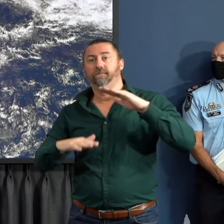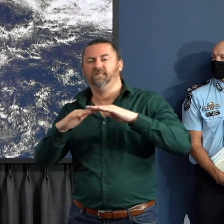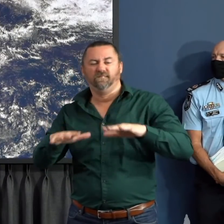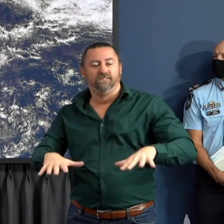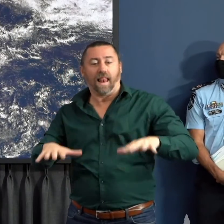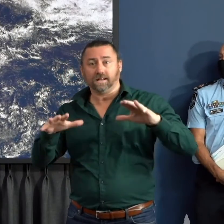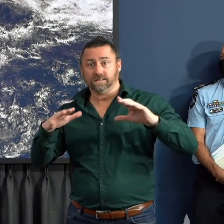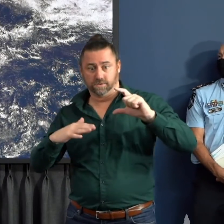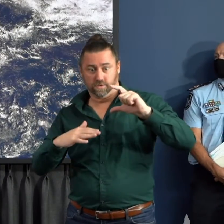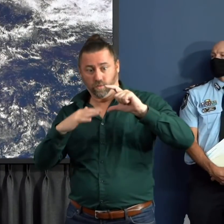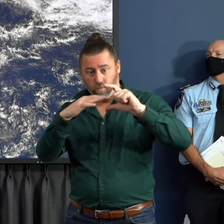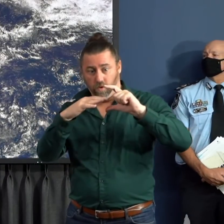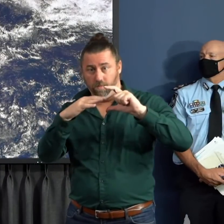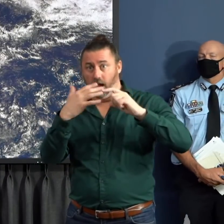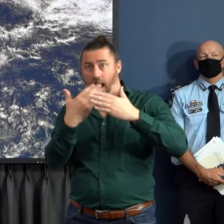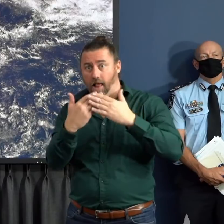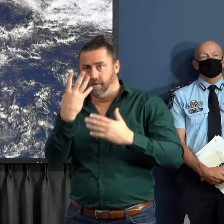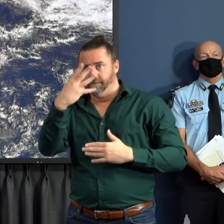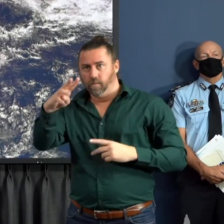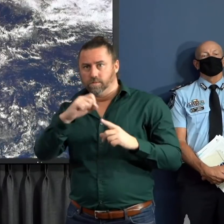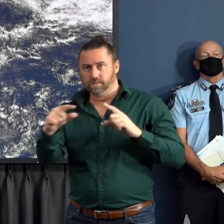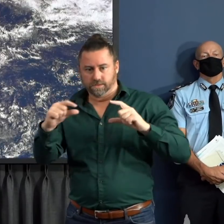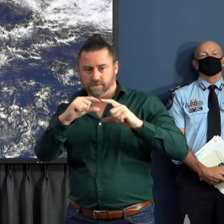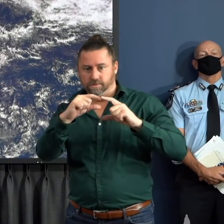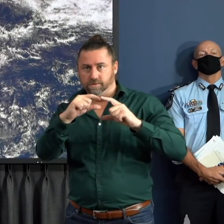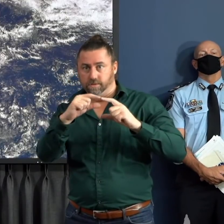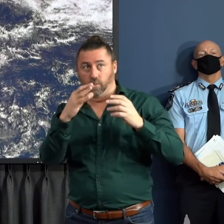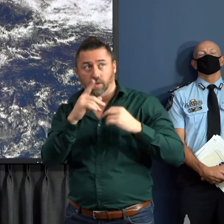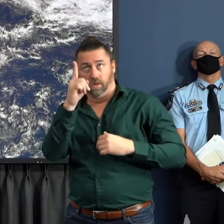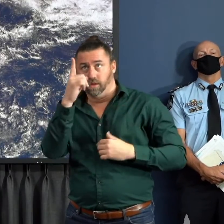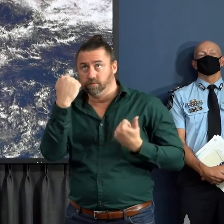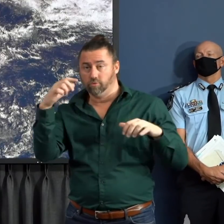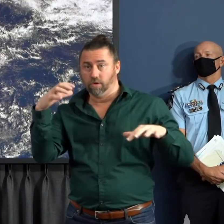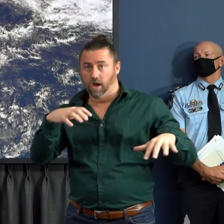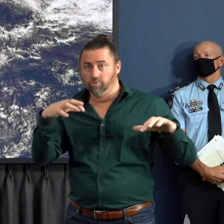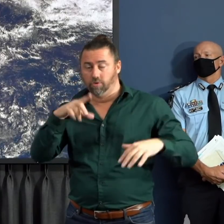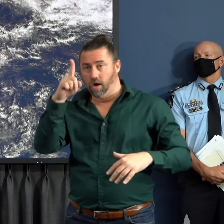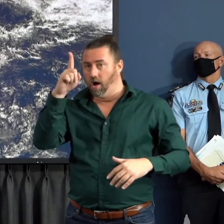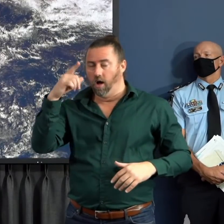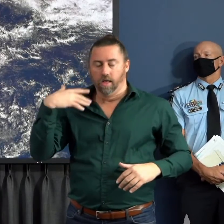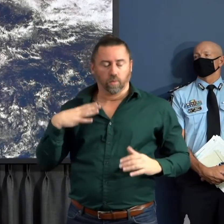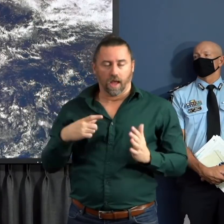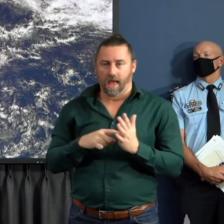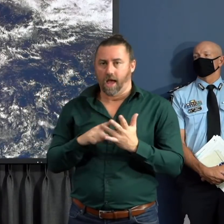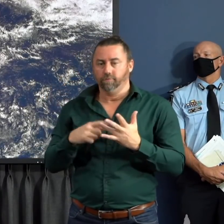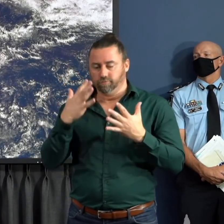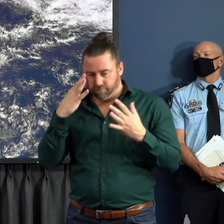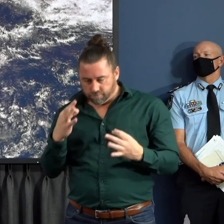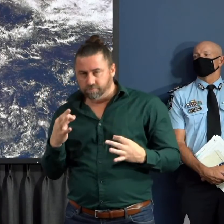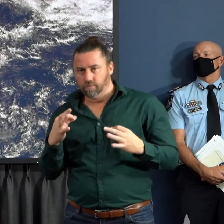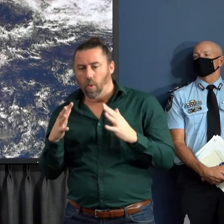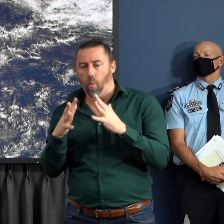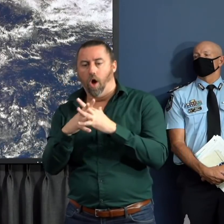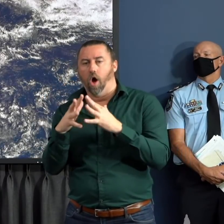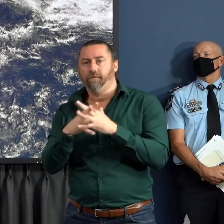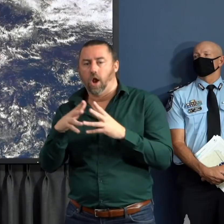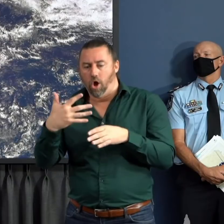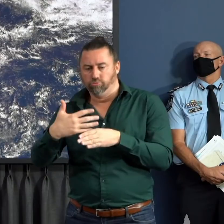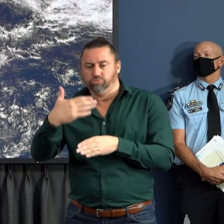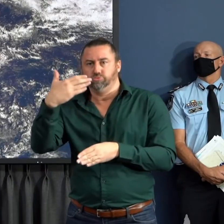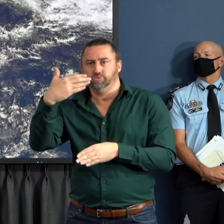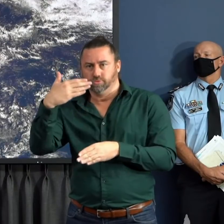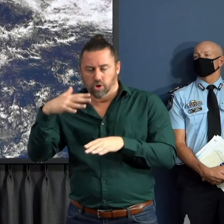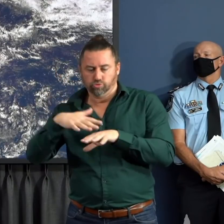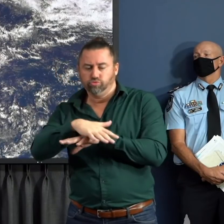And this is why, in terms of managing that, those releases, those controlled releases, have been released from 4 o'clock